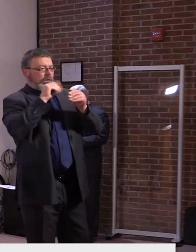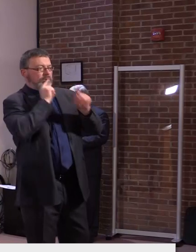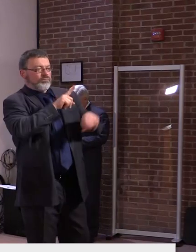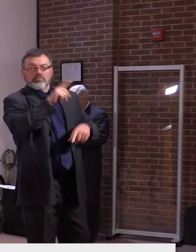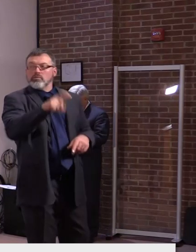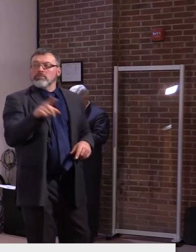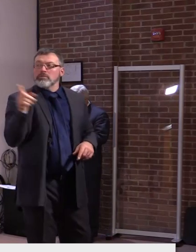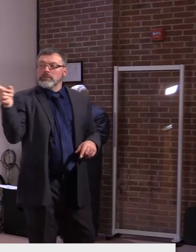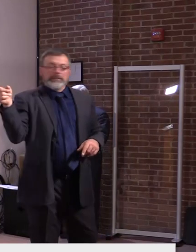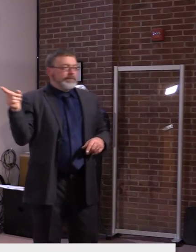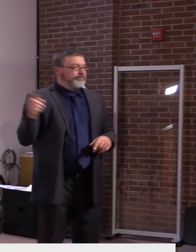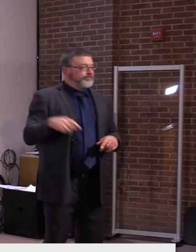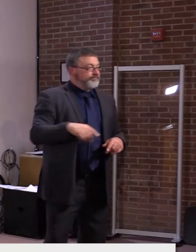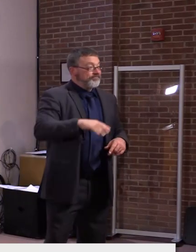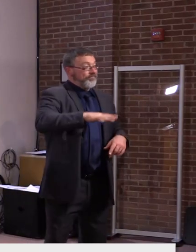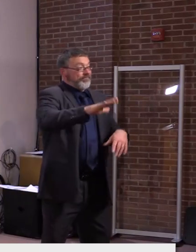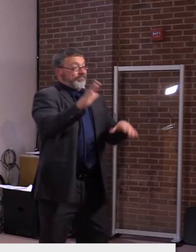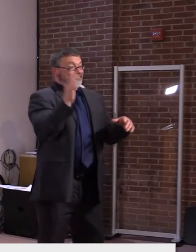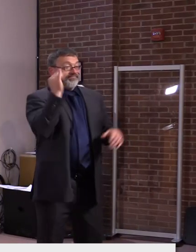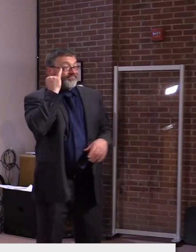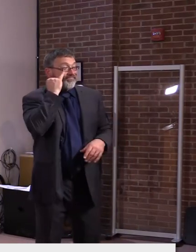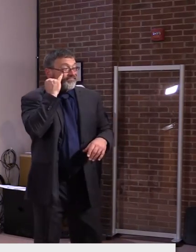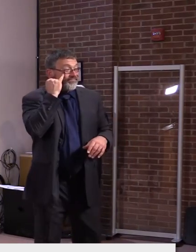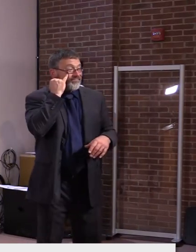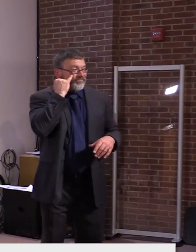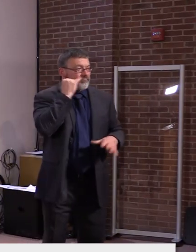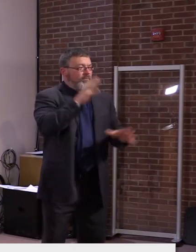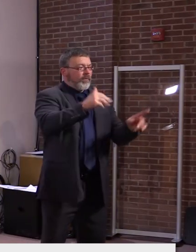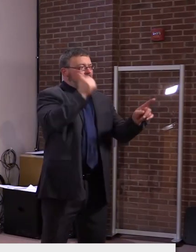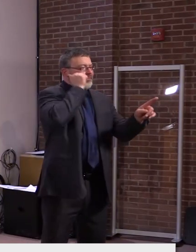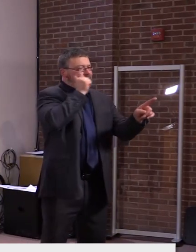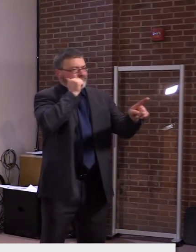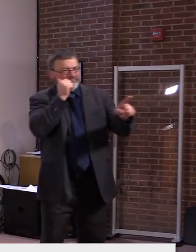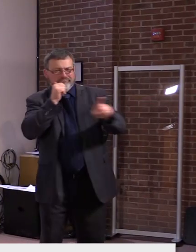So if there's a case count on a given day of 100 cases,